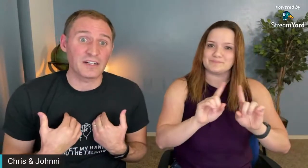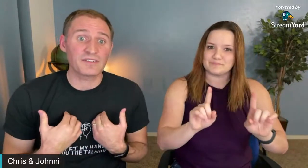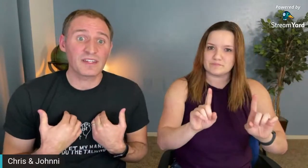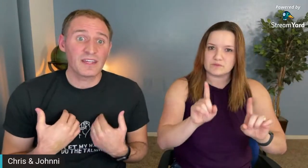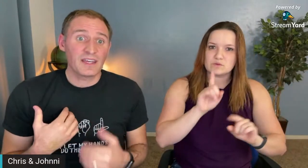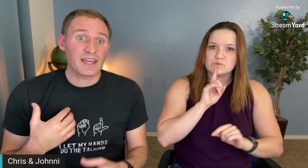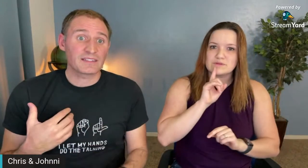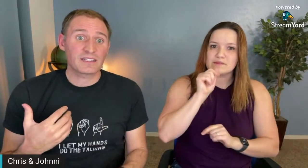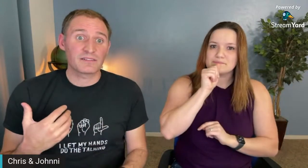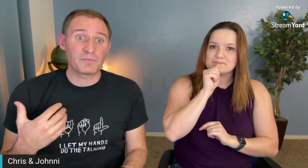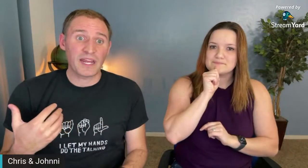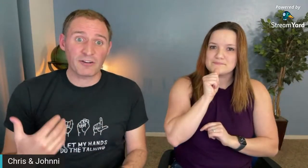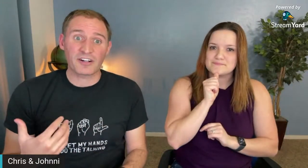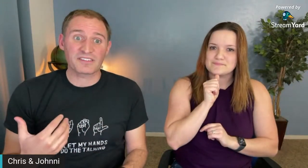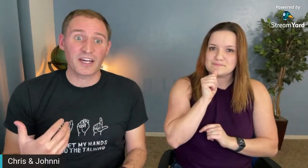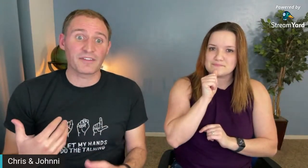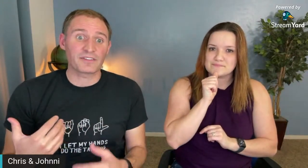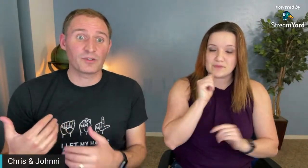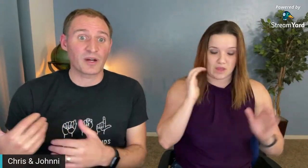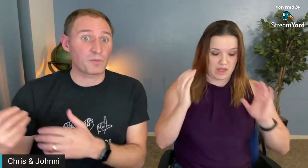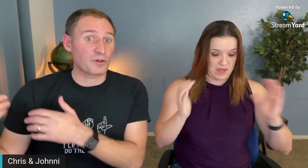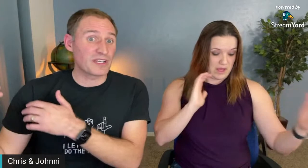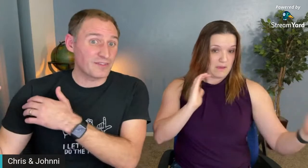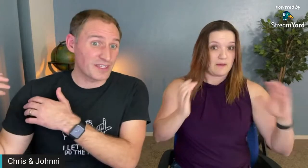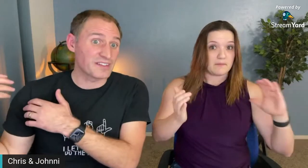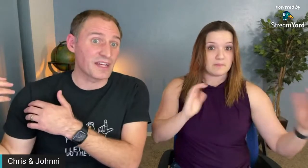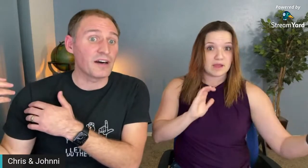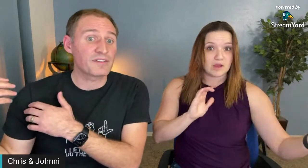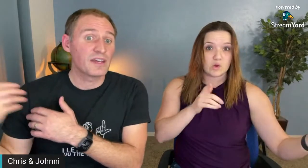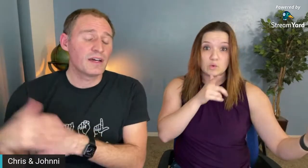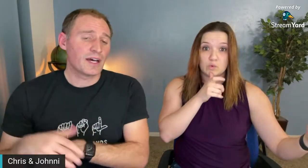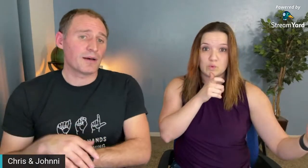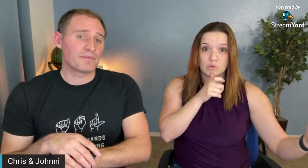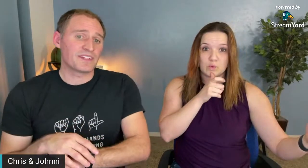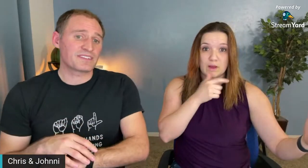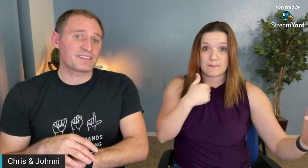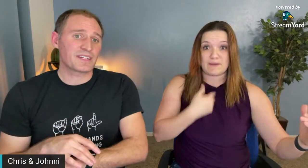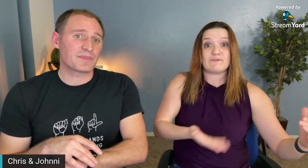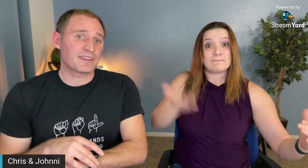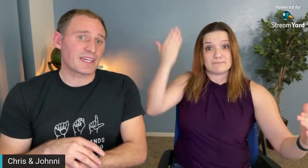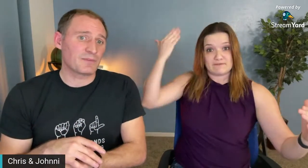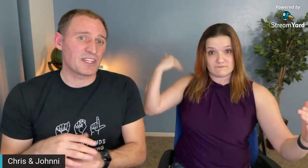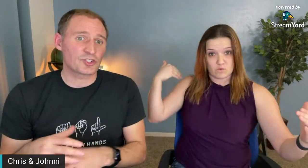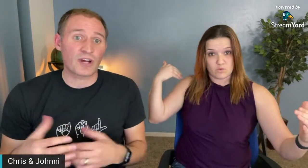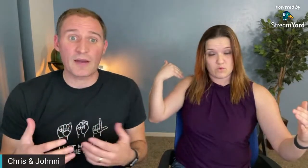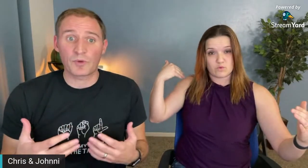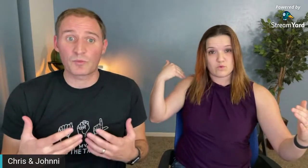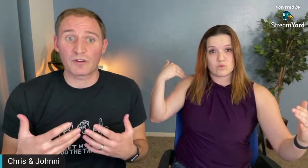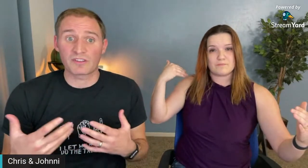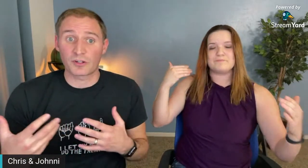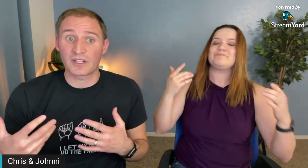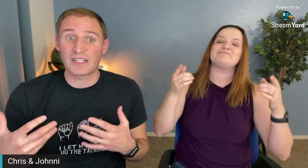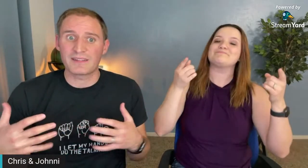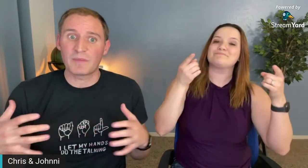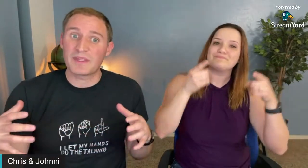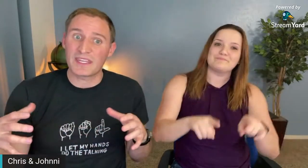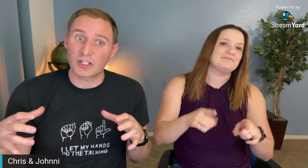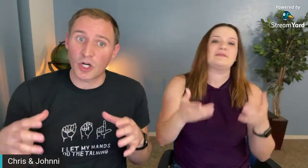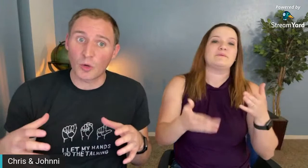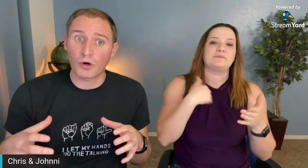ourselves and compare ourselves to our previous selves. This is something that can be a trap when we're learning maybe in a